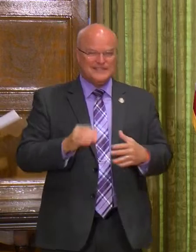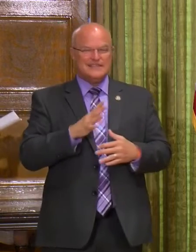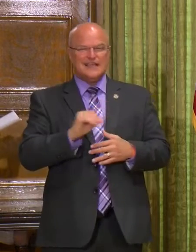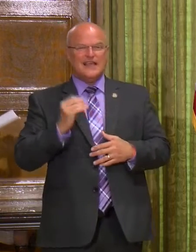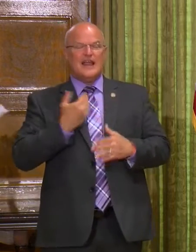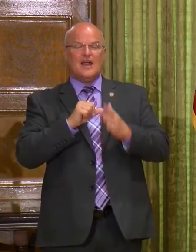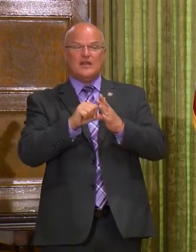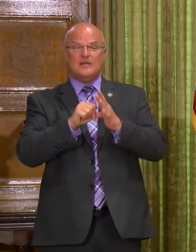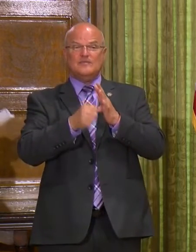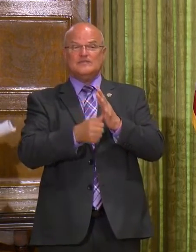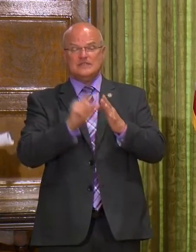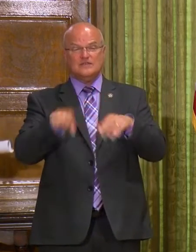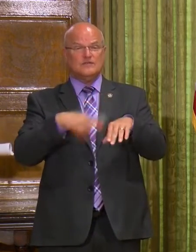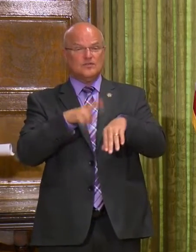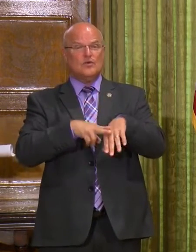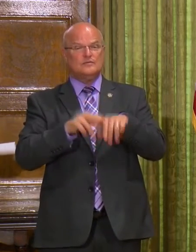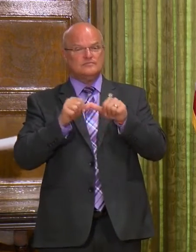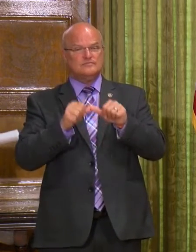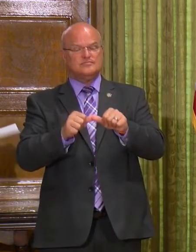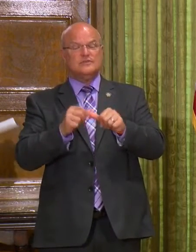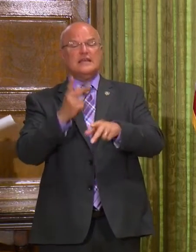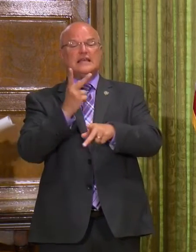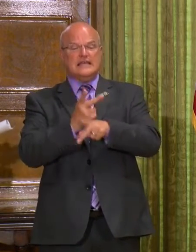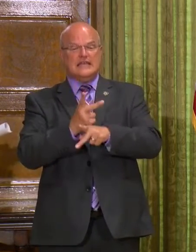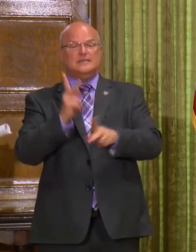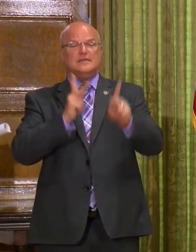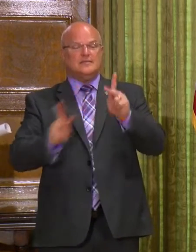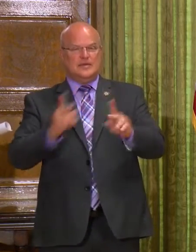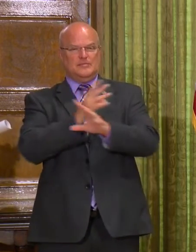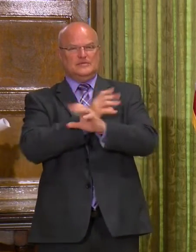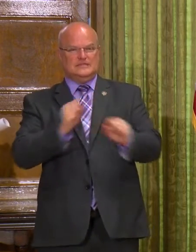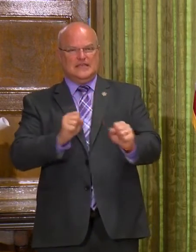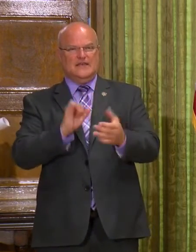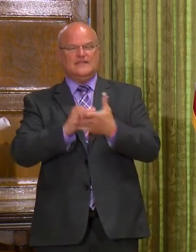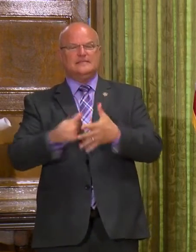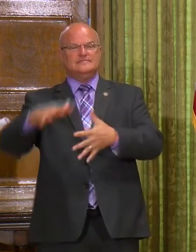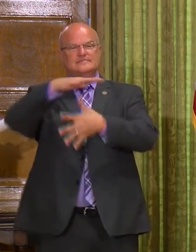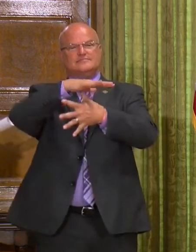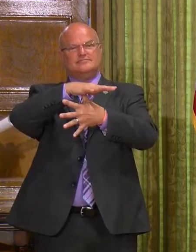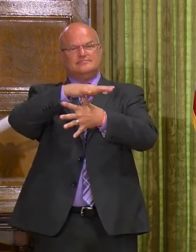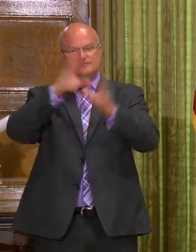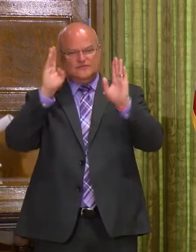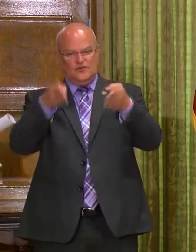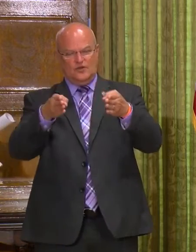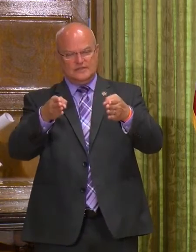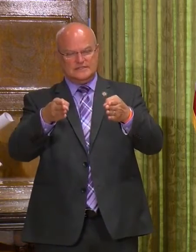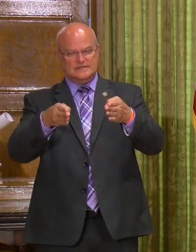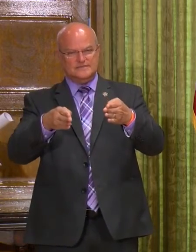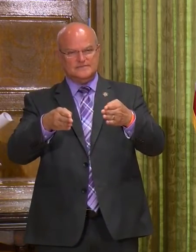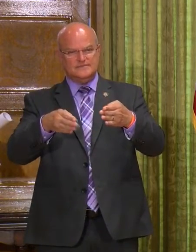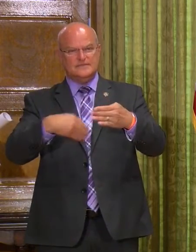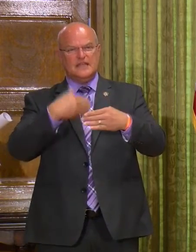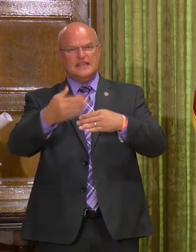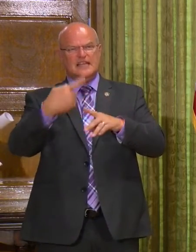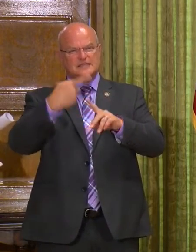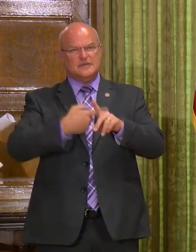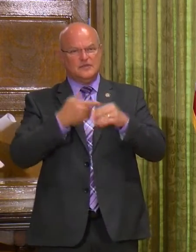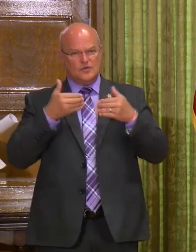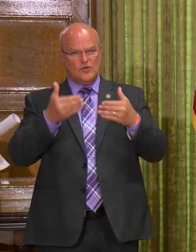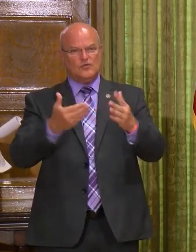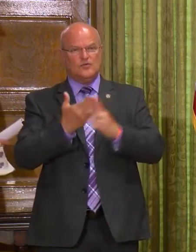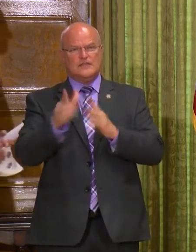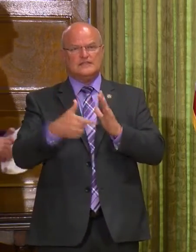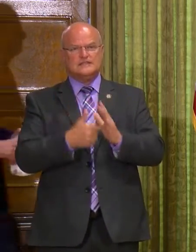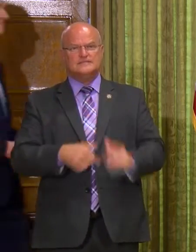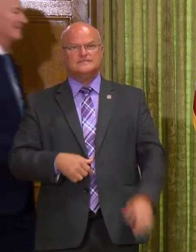our emphasis, of course, will remain keeping our residents safe. That will be our primary focus over the next month as we go through